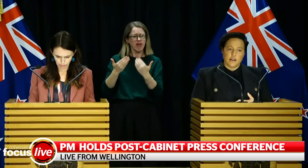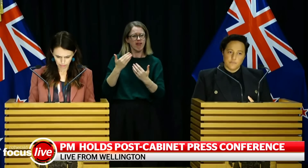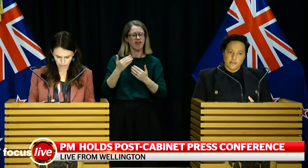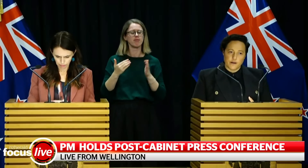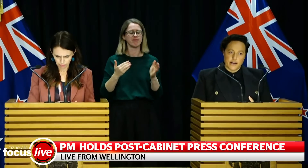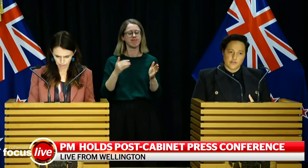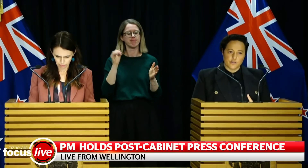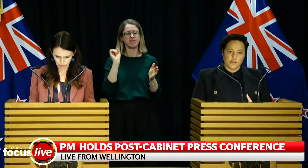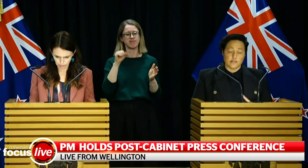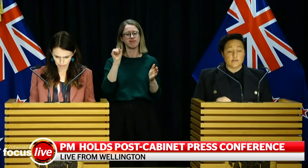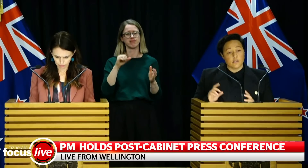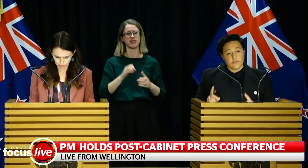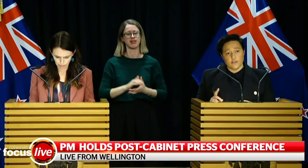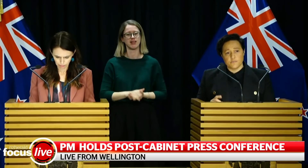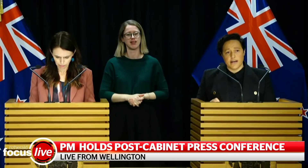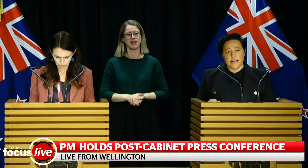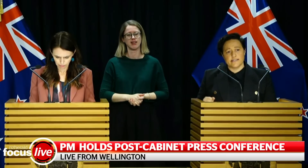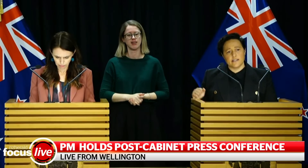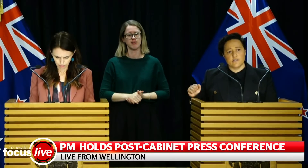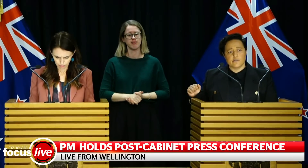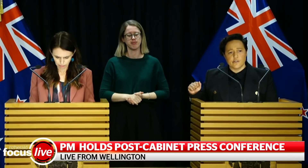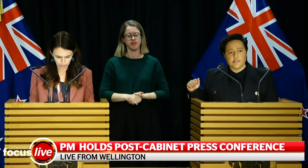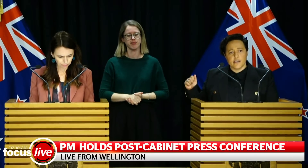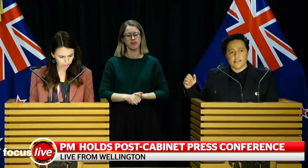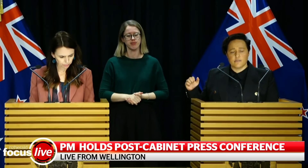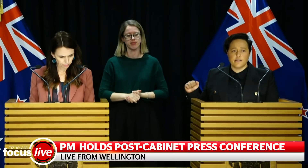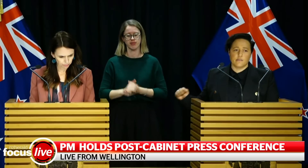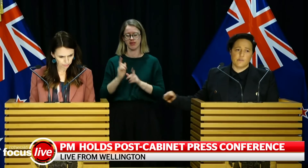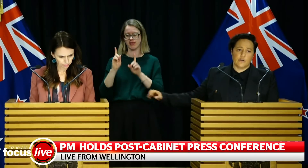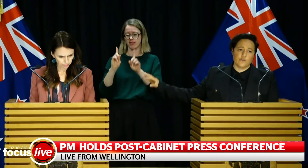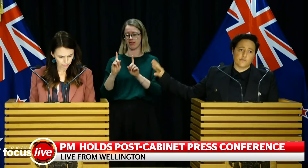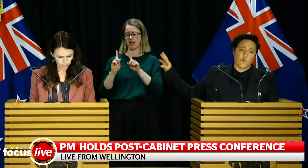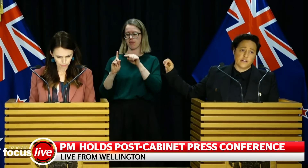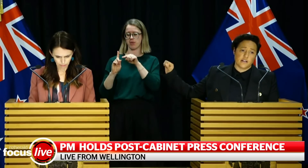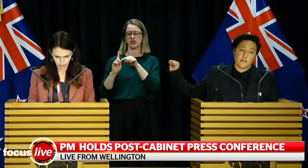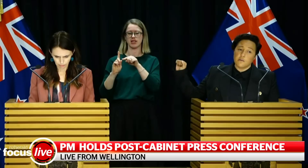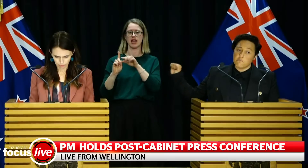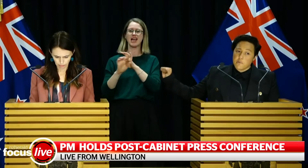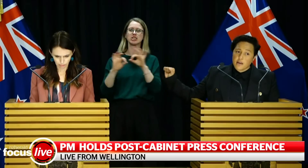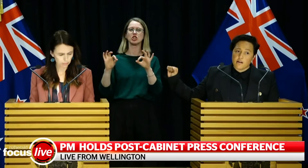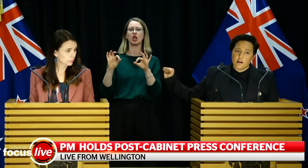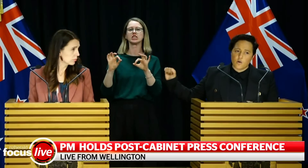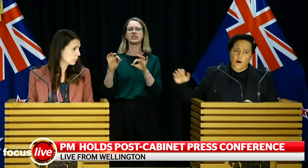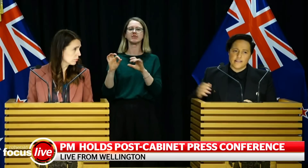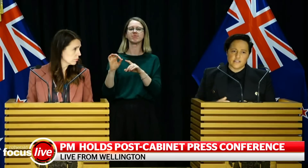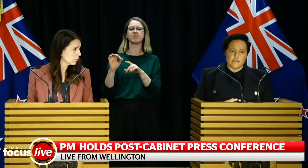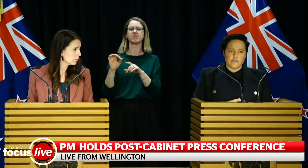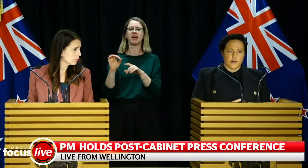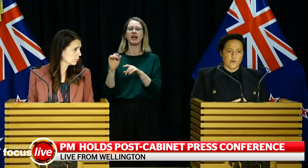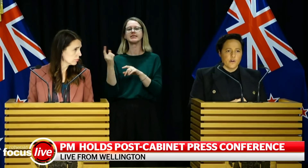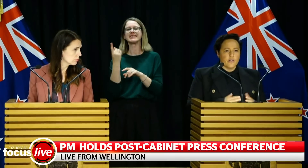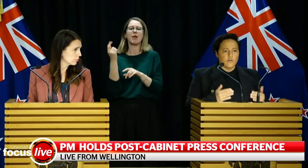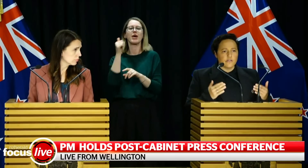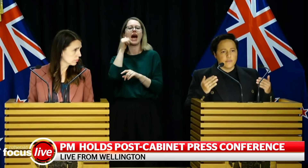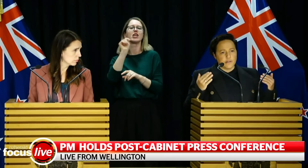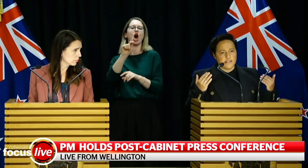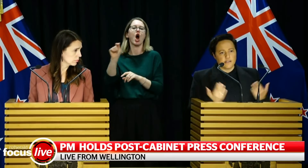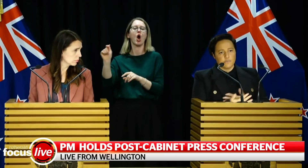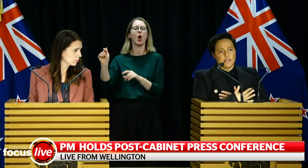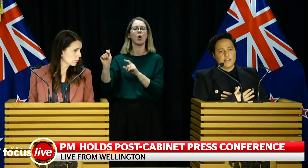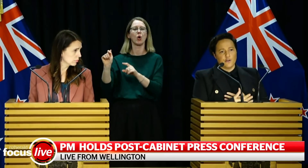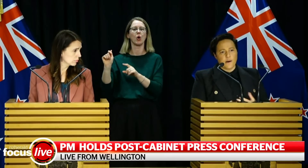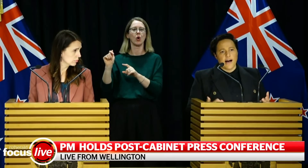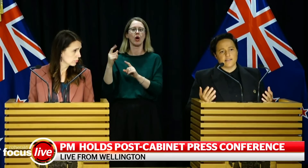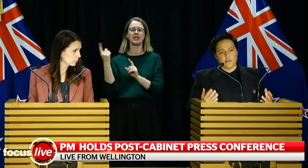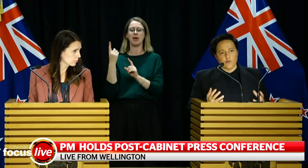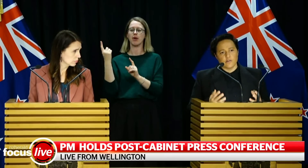there's a couple of parts to this. So the first part is that an associate has to be somebody who is more than a mere acquaintance. So not somebody